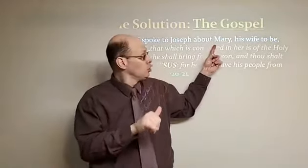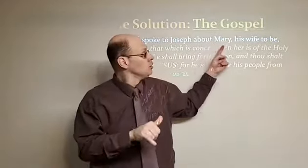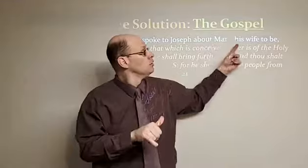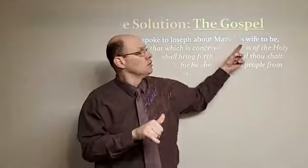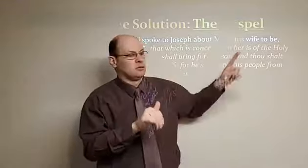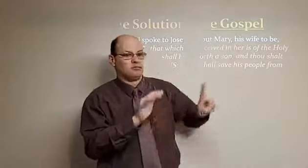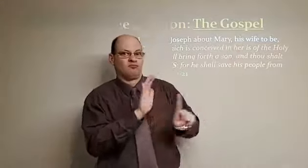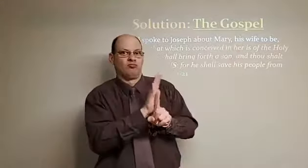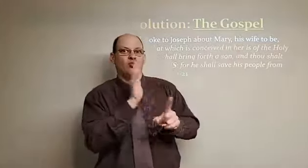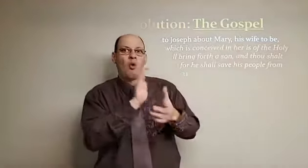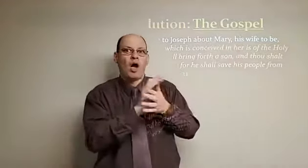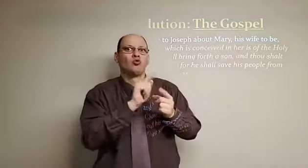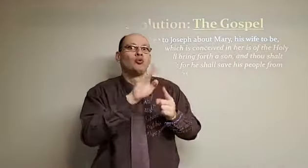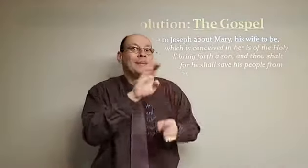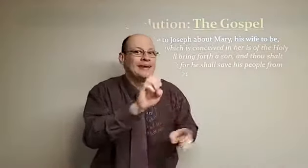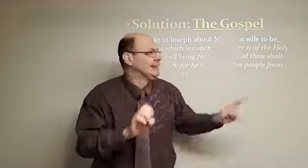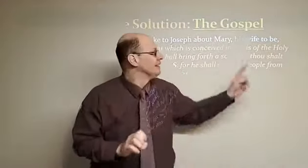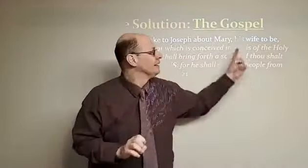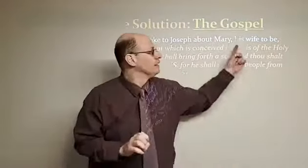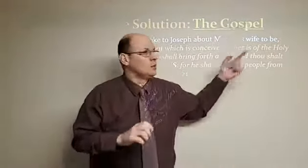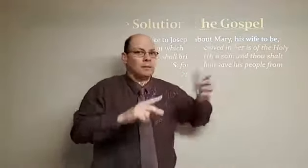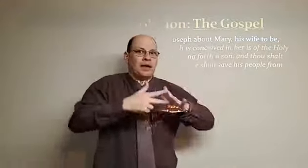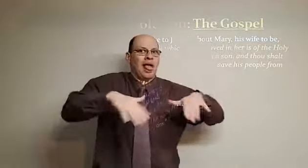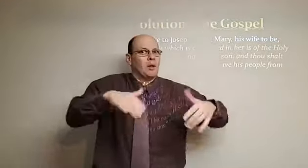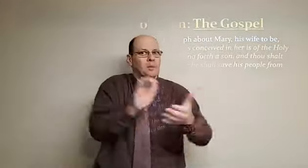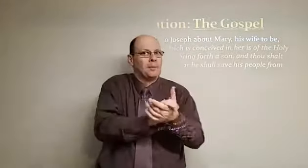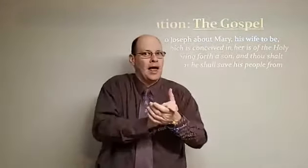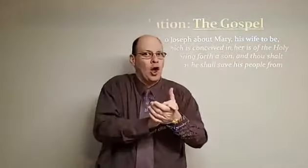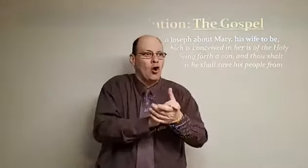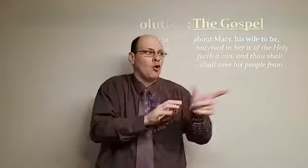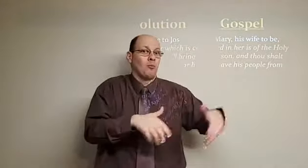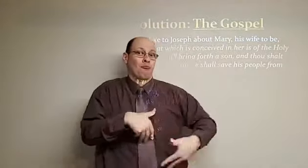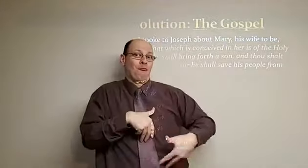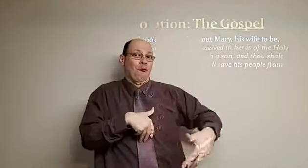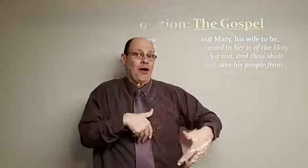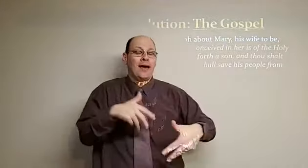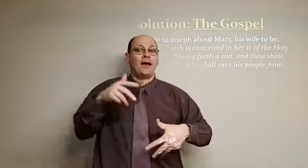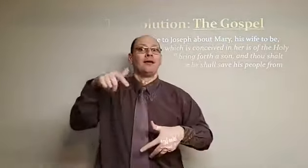Mary his wife they were engaged his wife to be they hadn't been married but they were promised